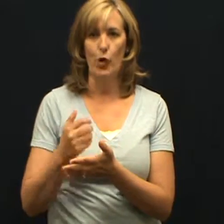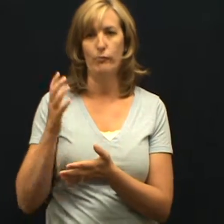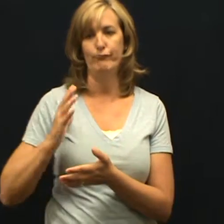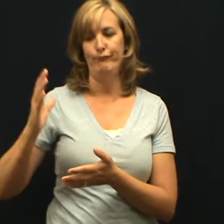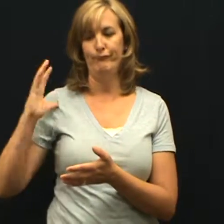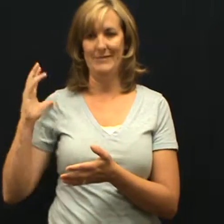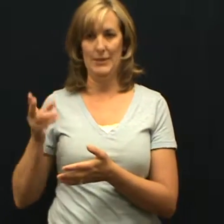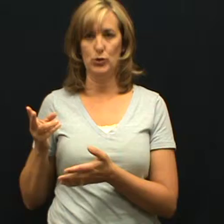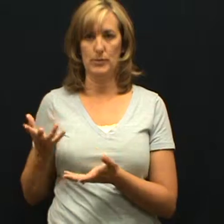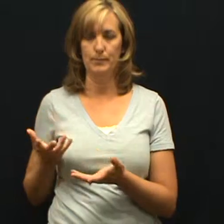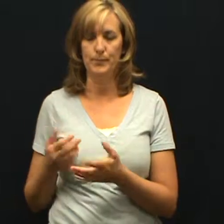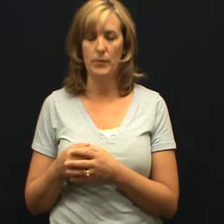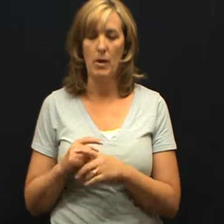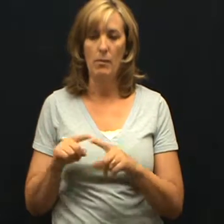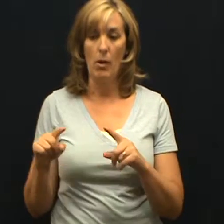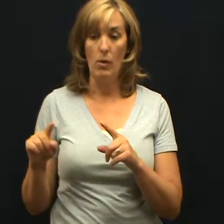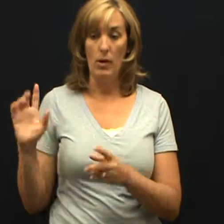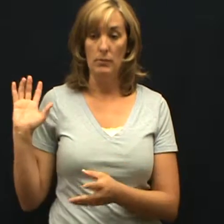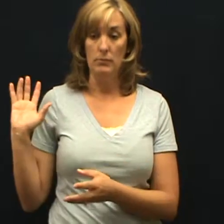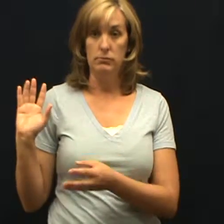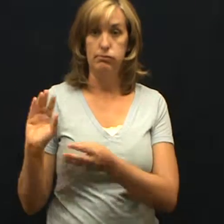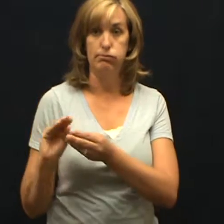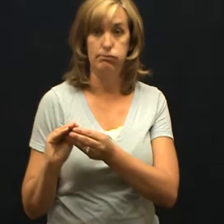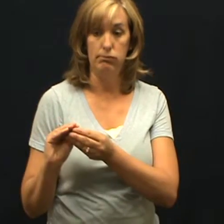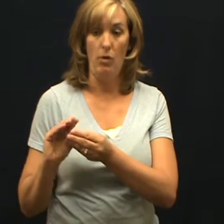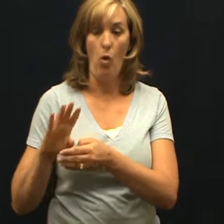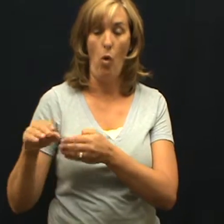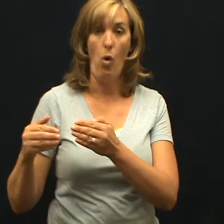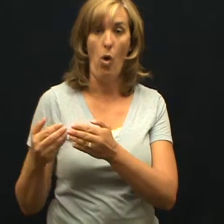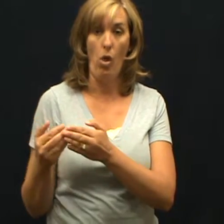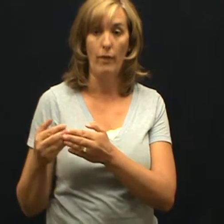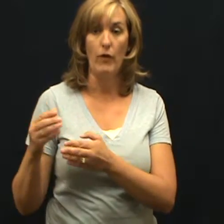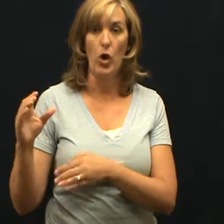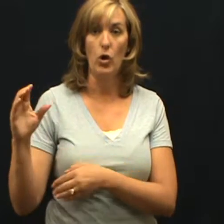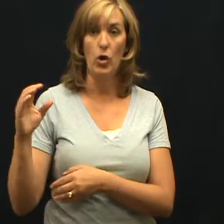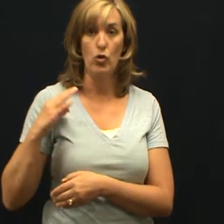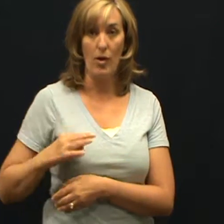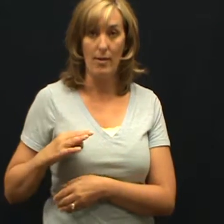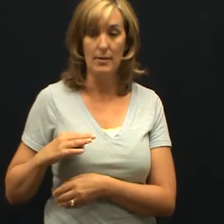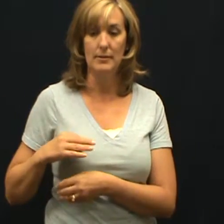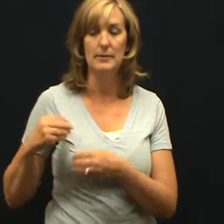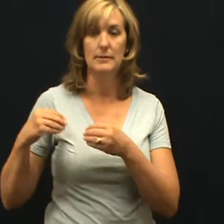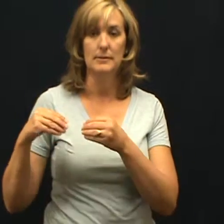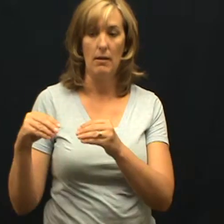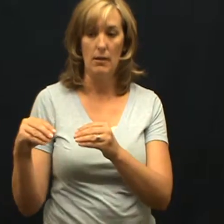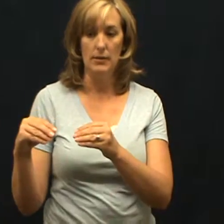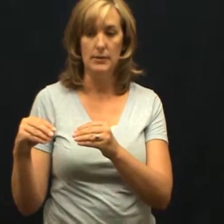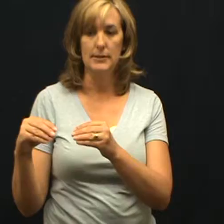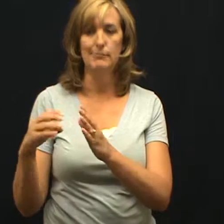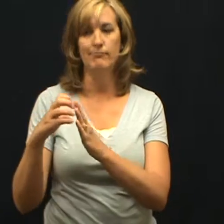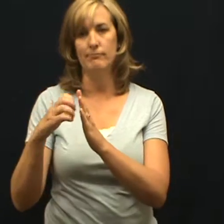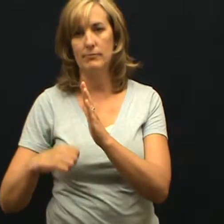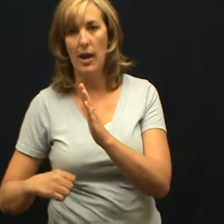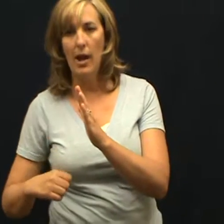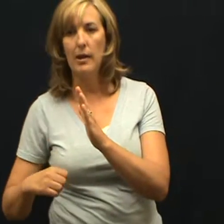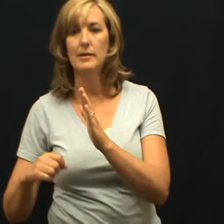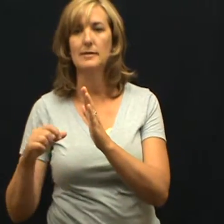our net credit sales for the period, which would be credit sales less returns and allowances on those sales, and we